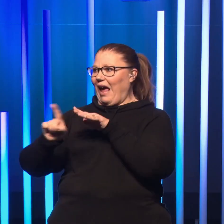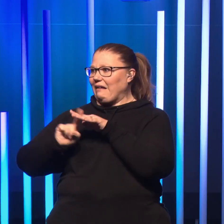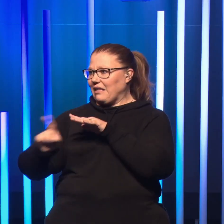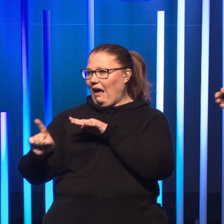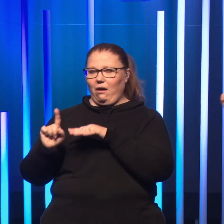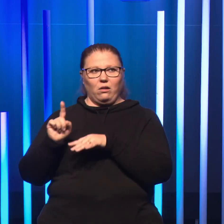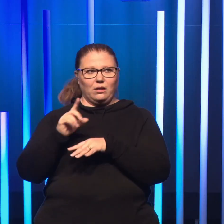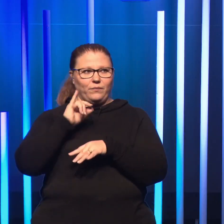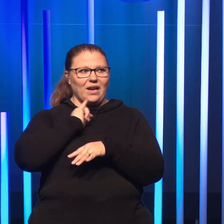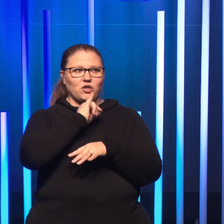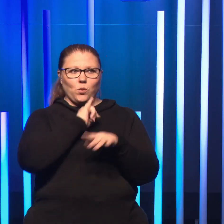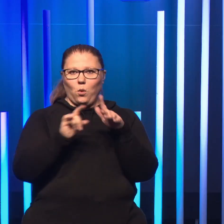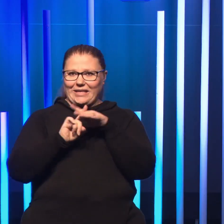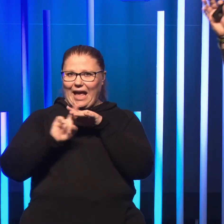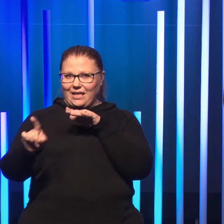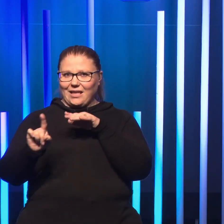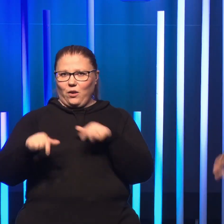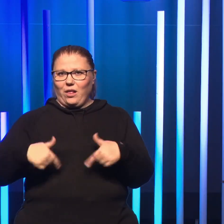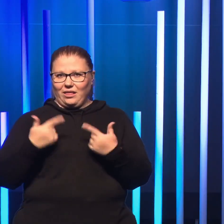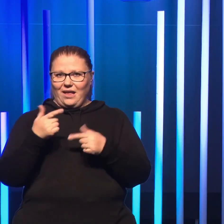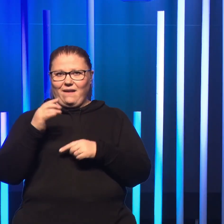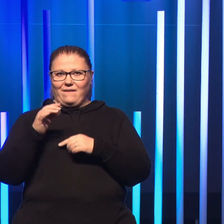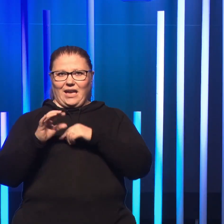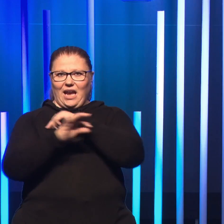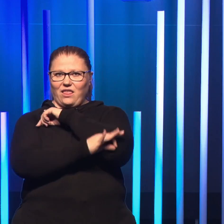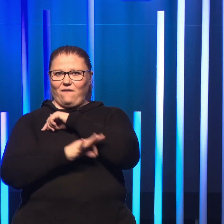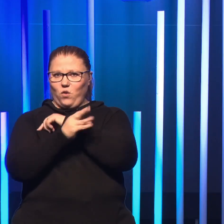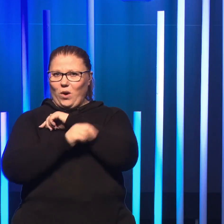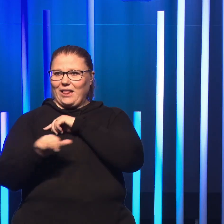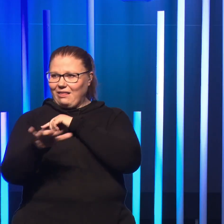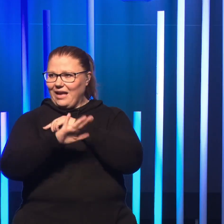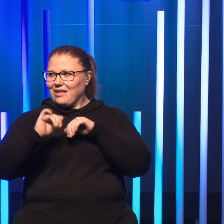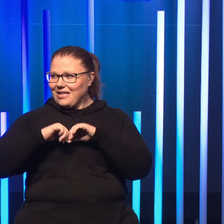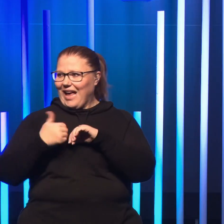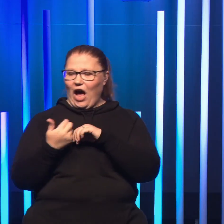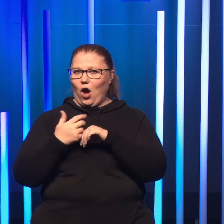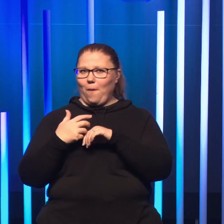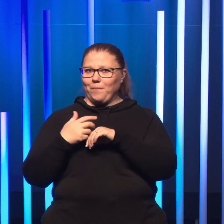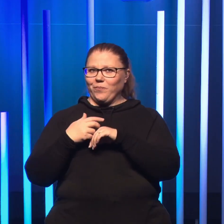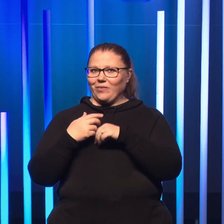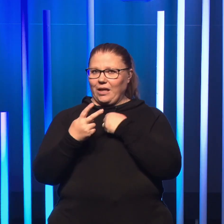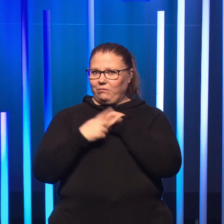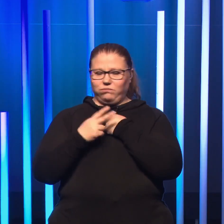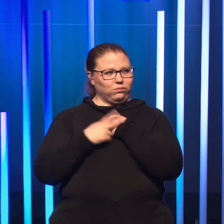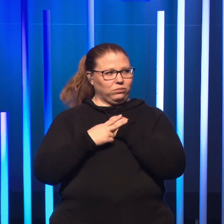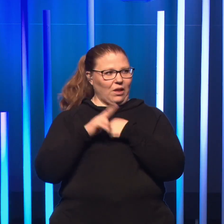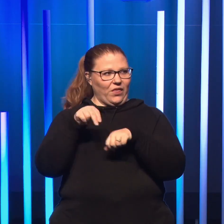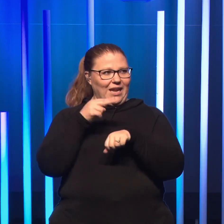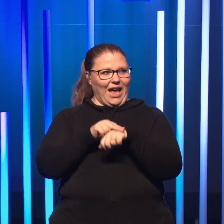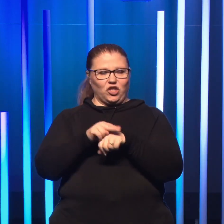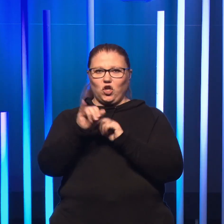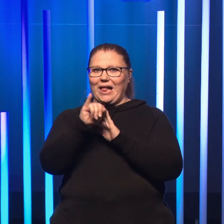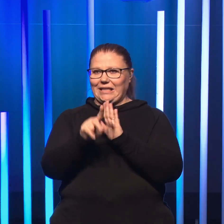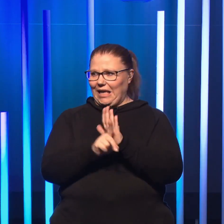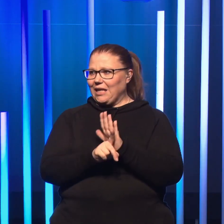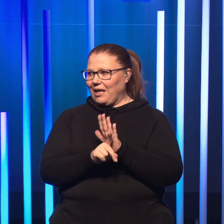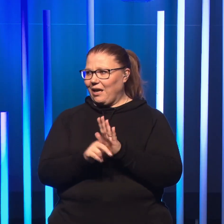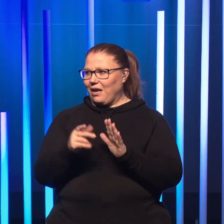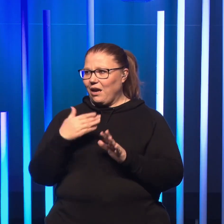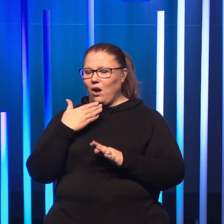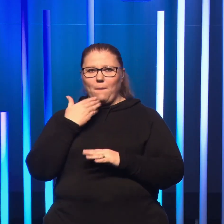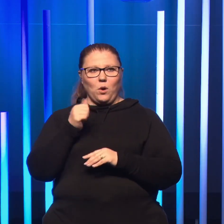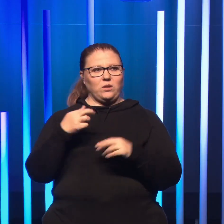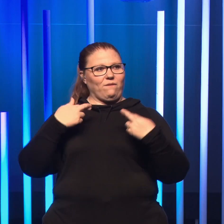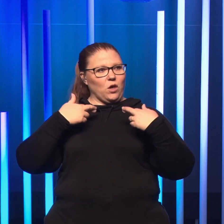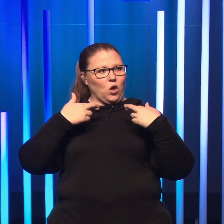Israel was exiled and they were living in foreign lands. And this was a way to kind of preserve your national identity. And most of the sages, the